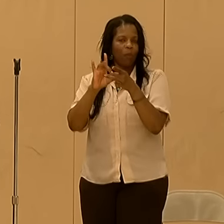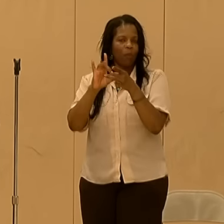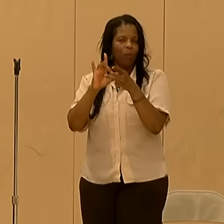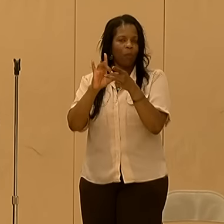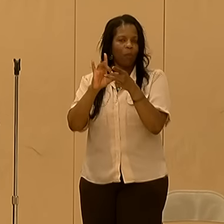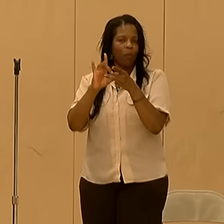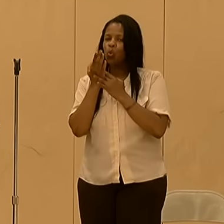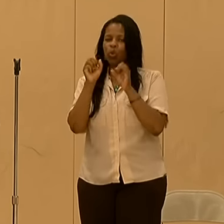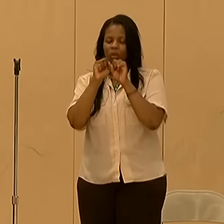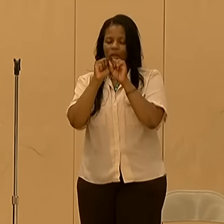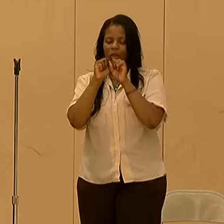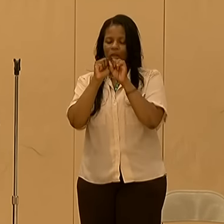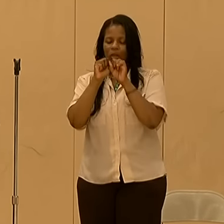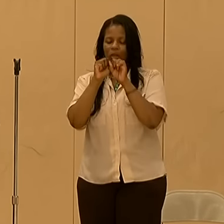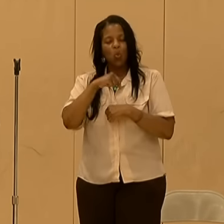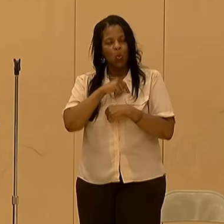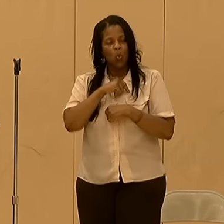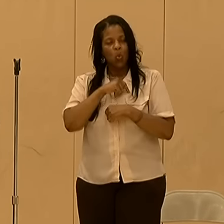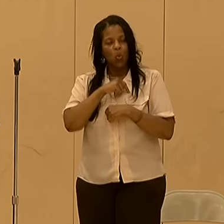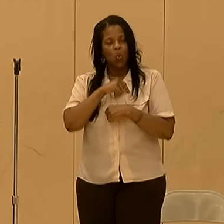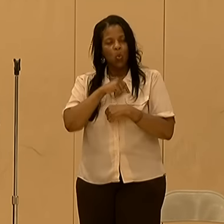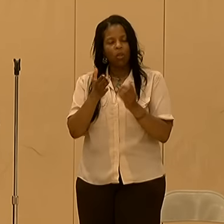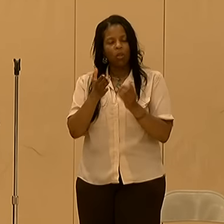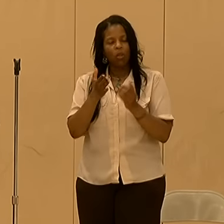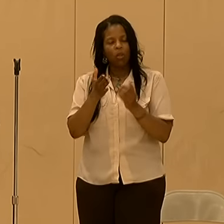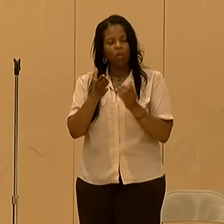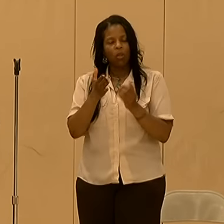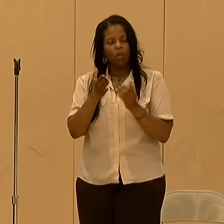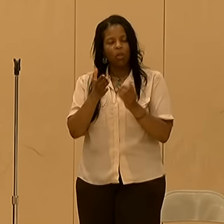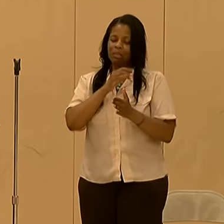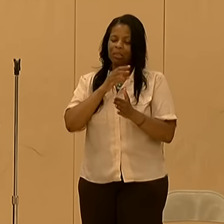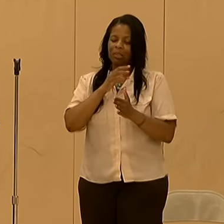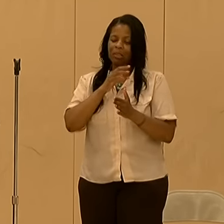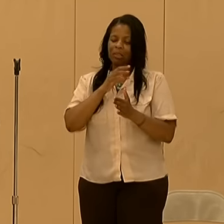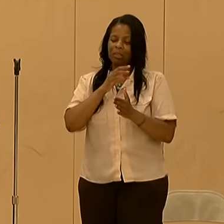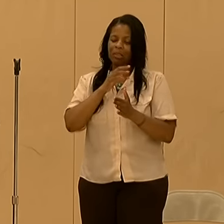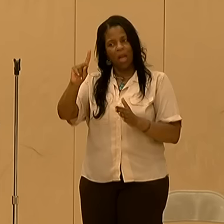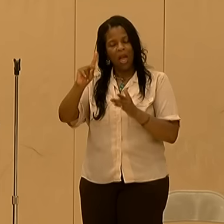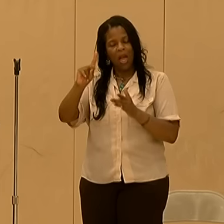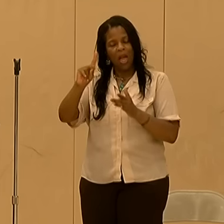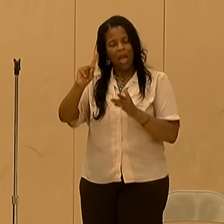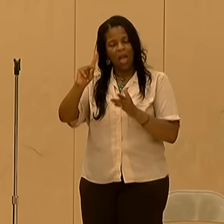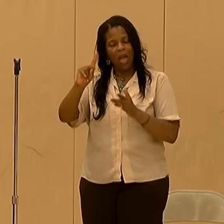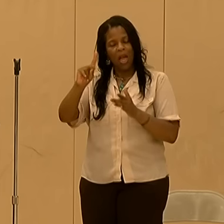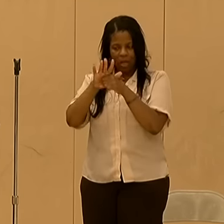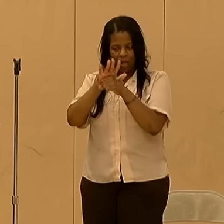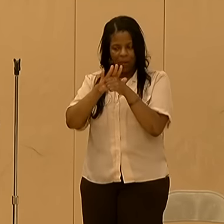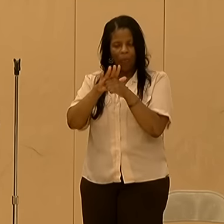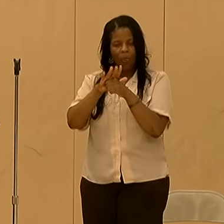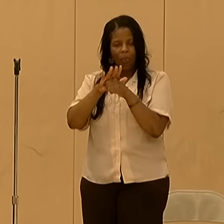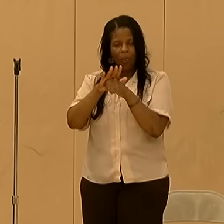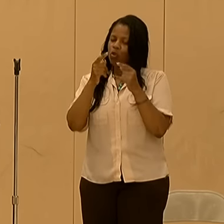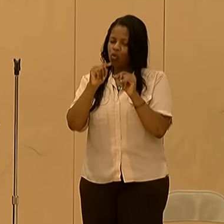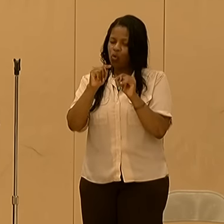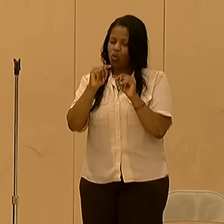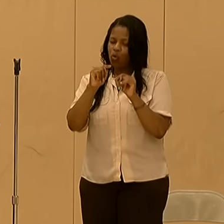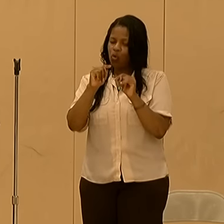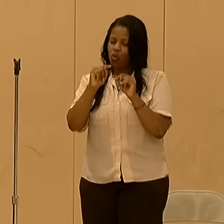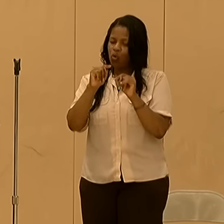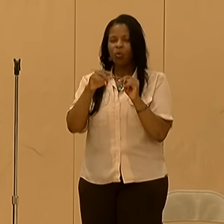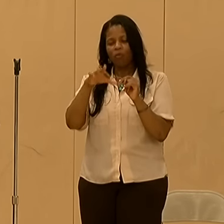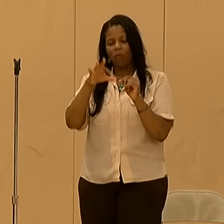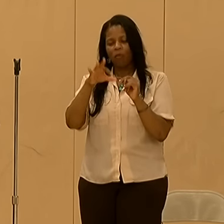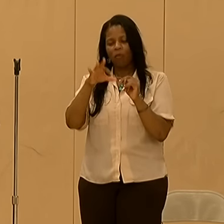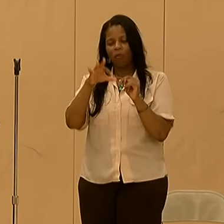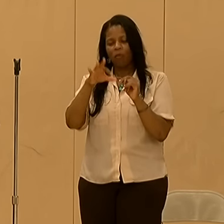will deploy staff to go out and do the damage assessments and get the resources to start bringing the system back